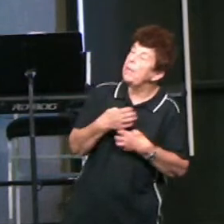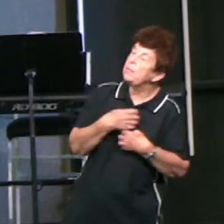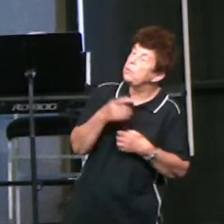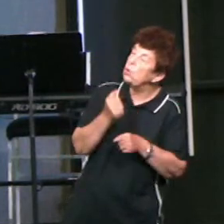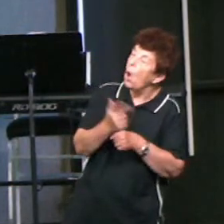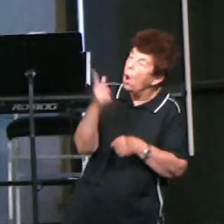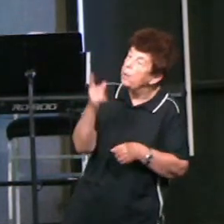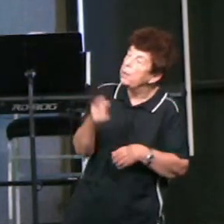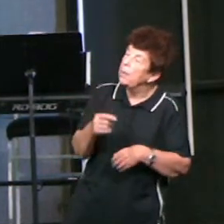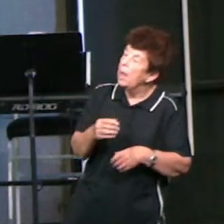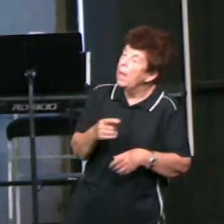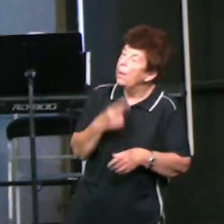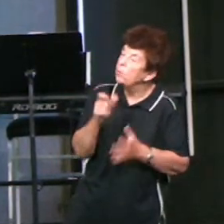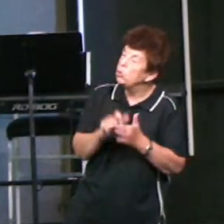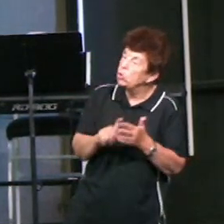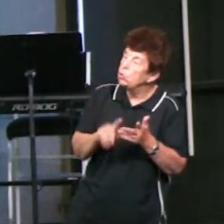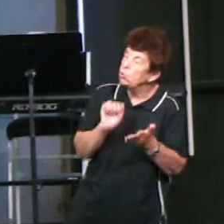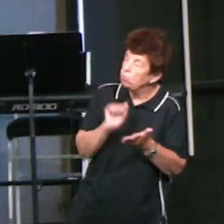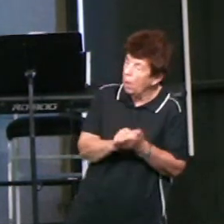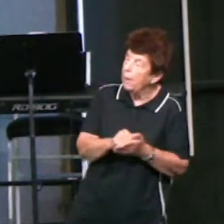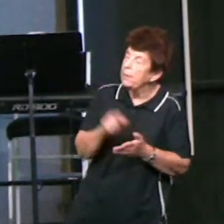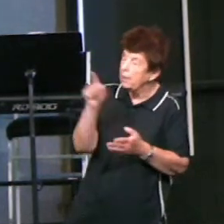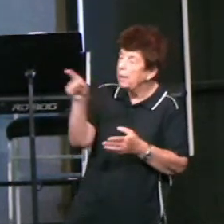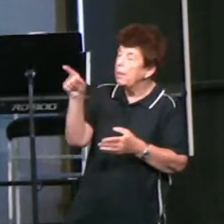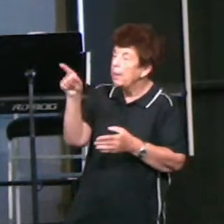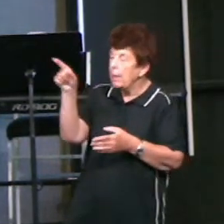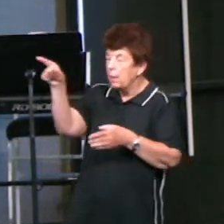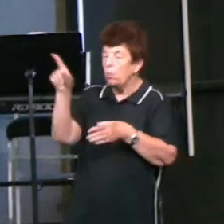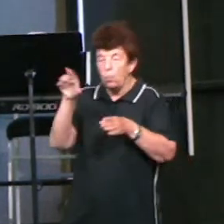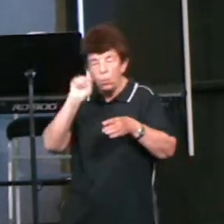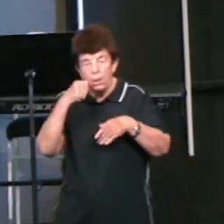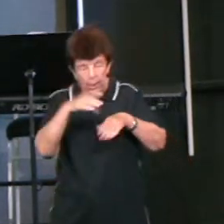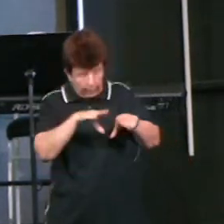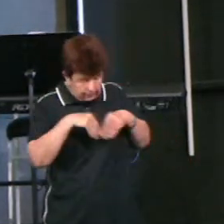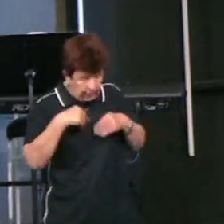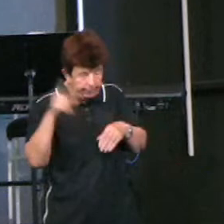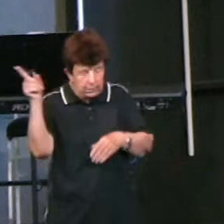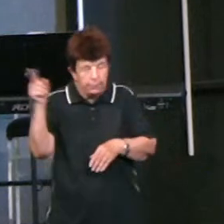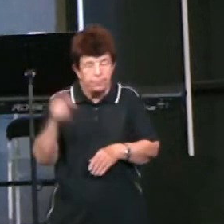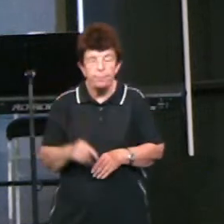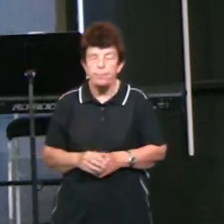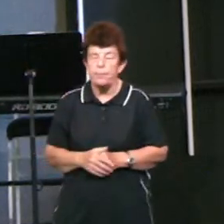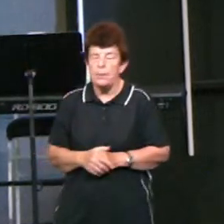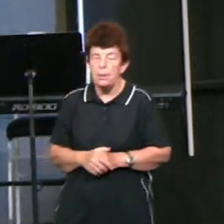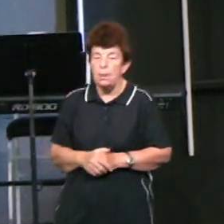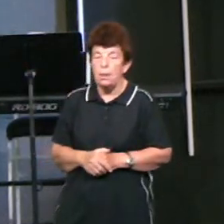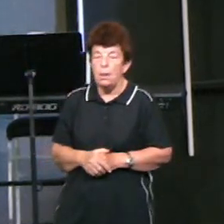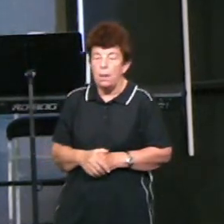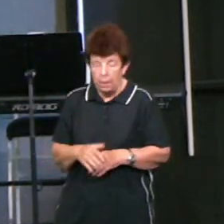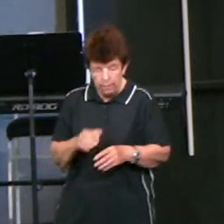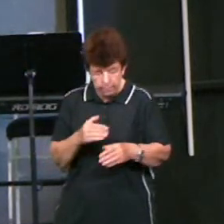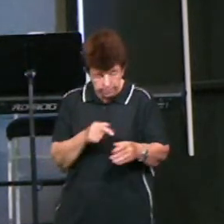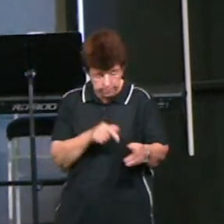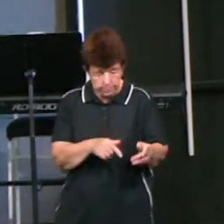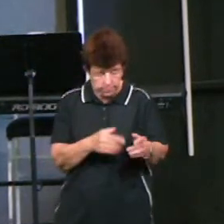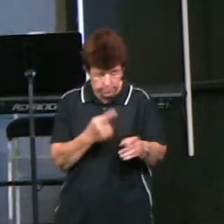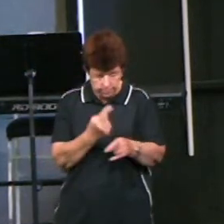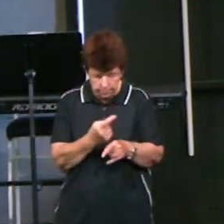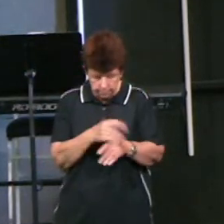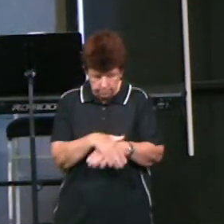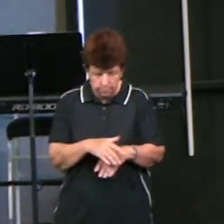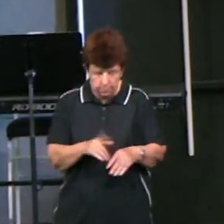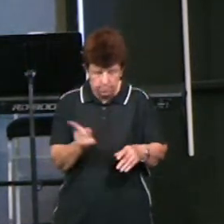and does what is right is acceptable to him." And Peter goes on, he gives an account of what